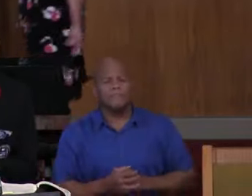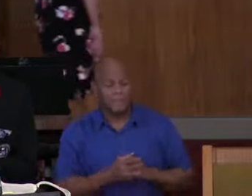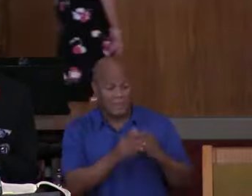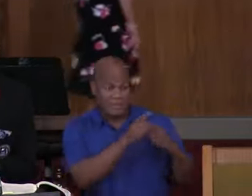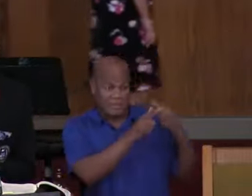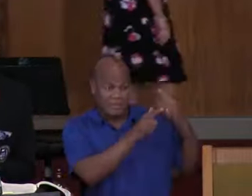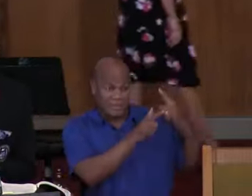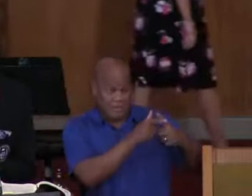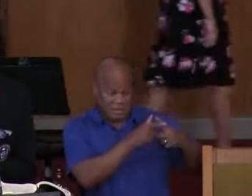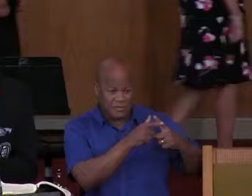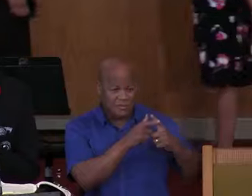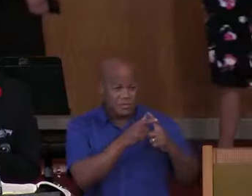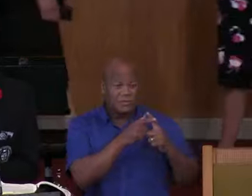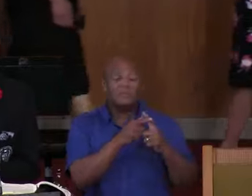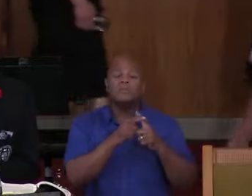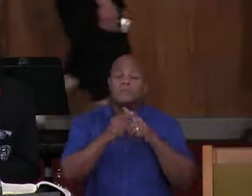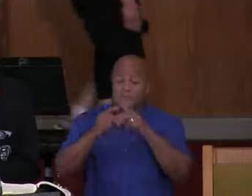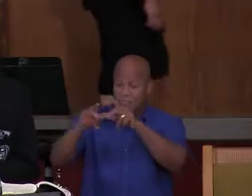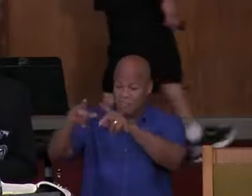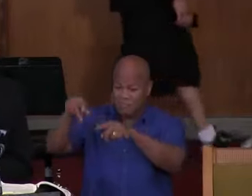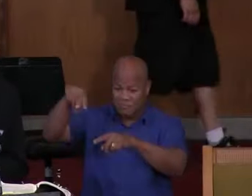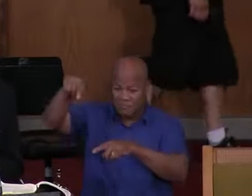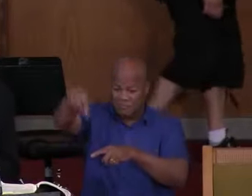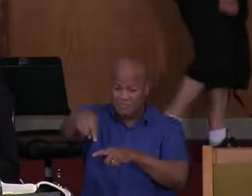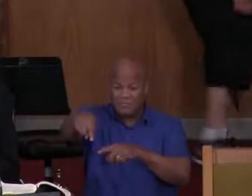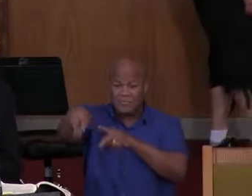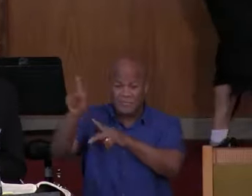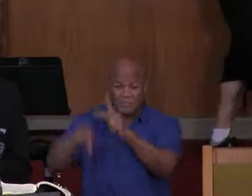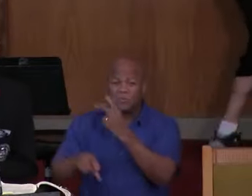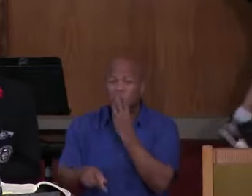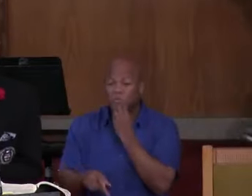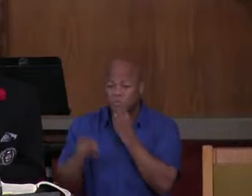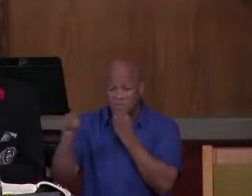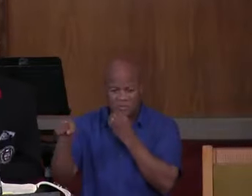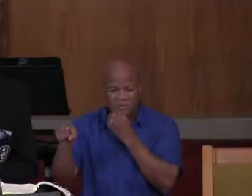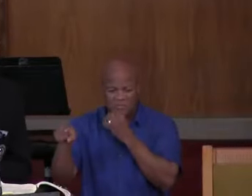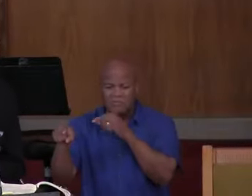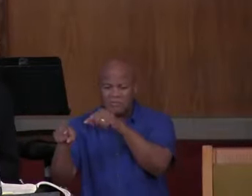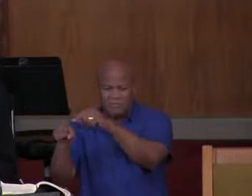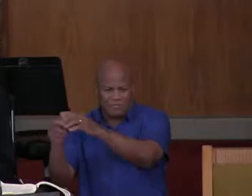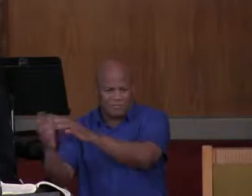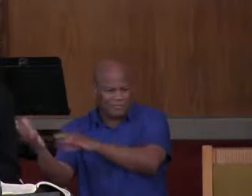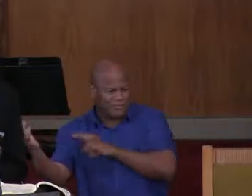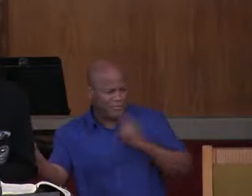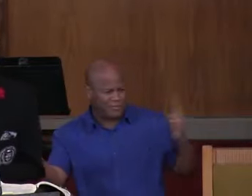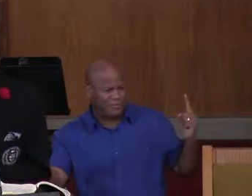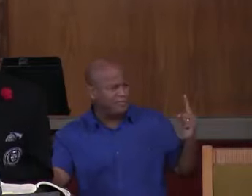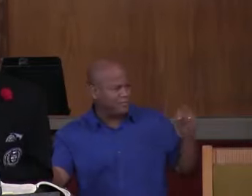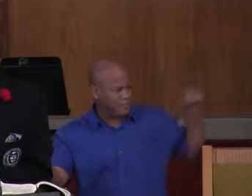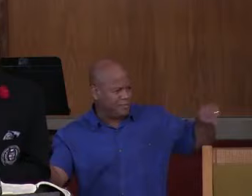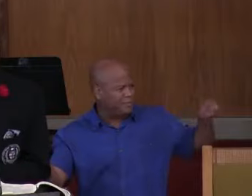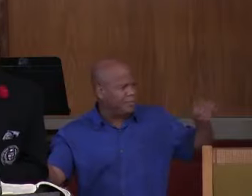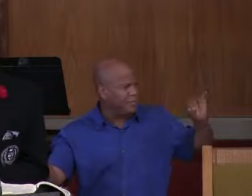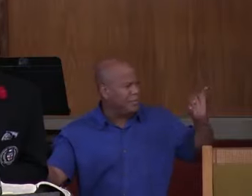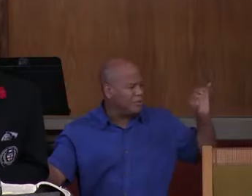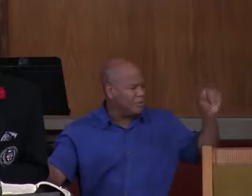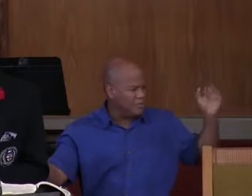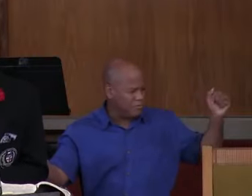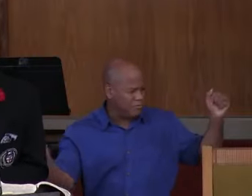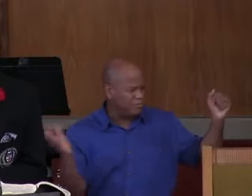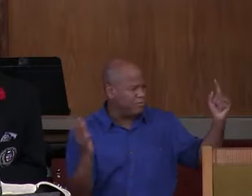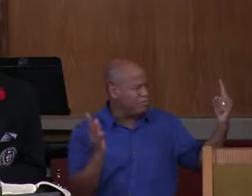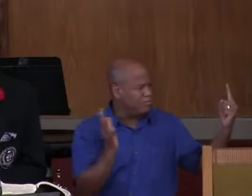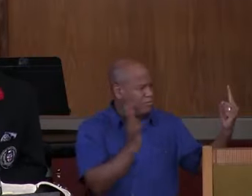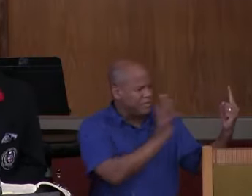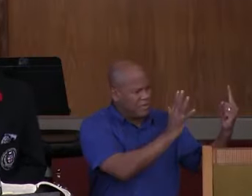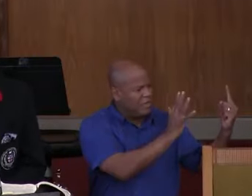the people of Judah came to Joshua of Gilgal. And Caleb, the son of Jephunneh, a Kenizzite,